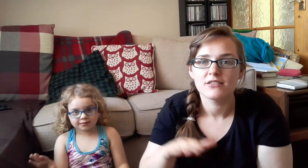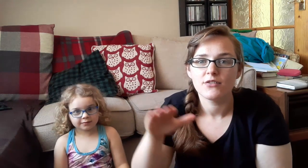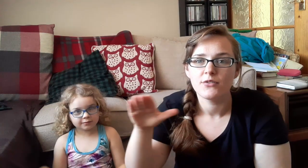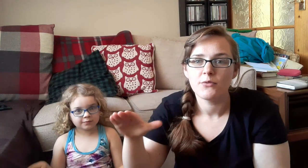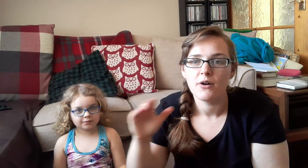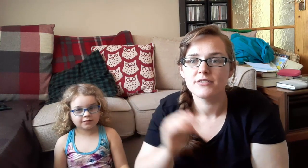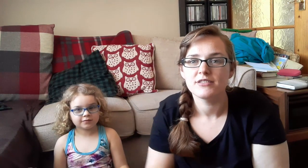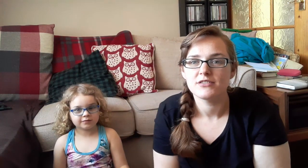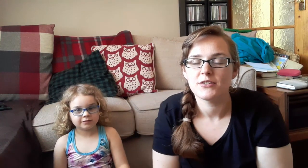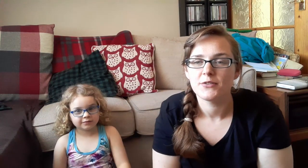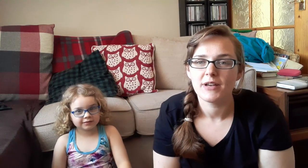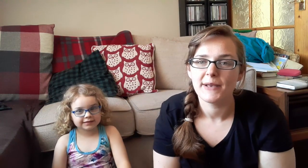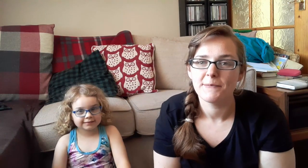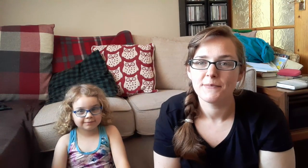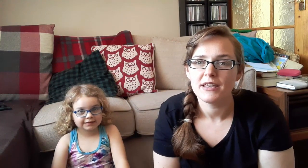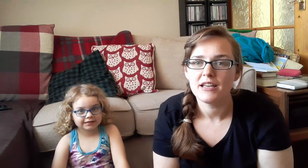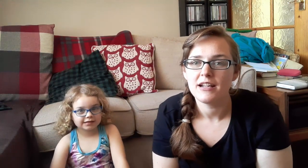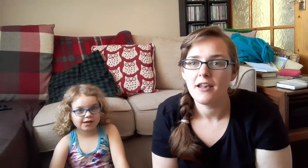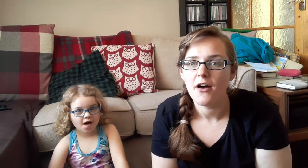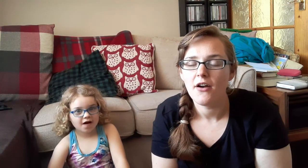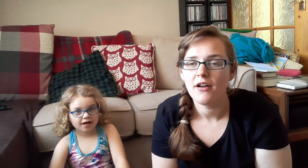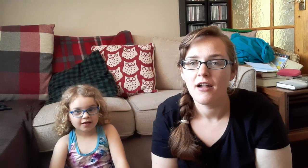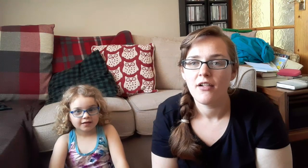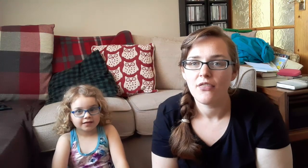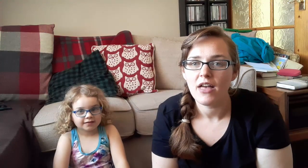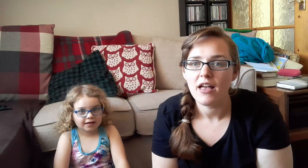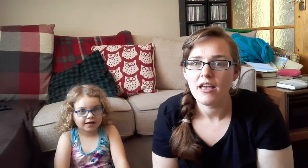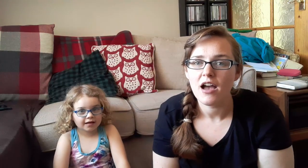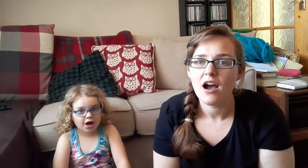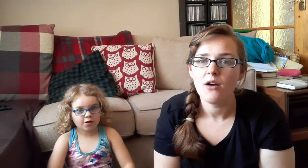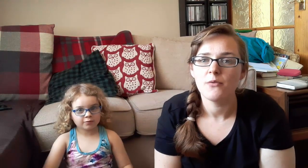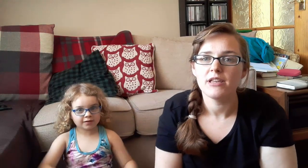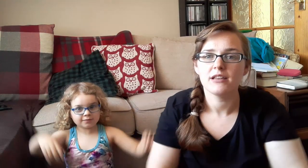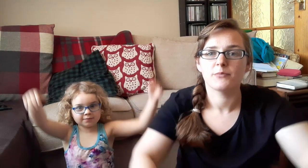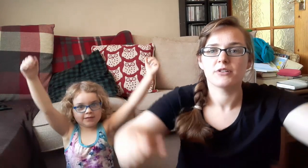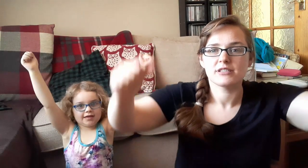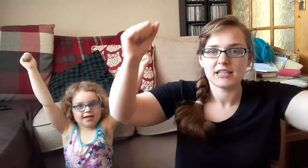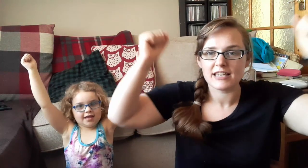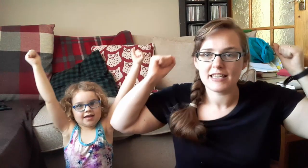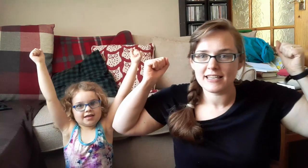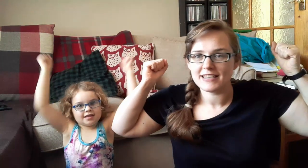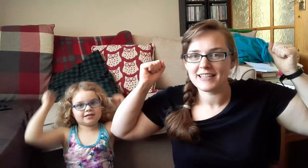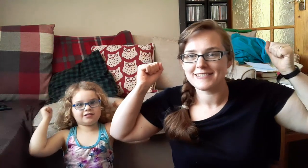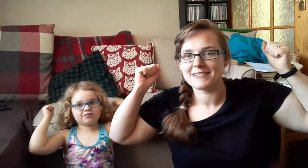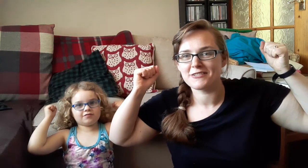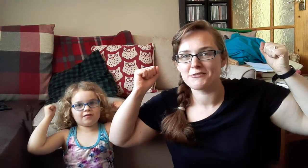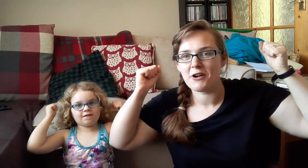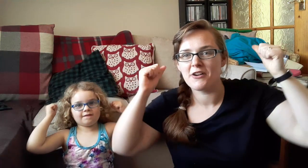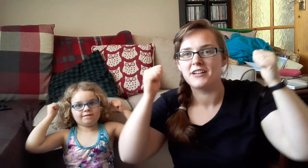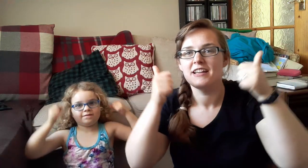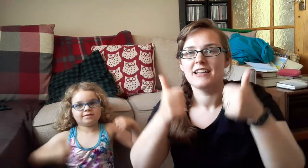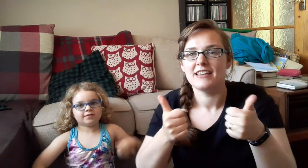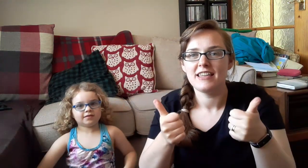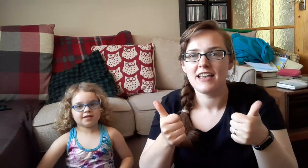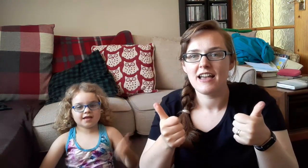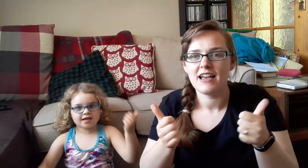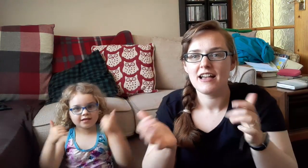Little ones to him belong, they are weak but he is strong.